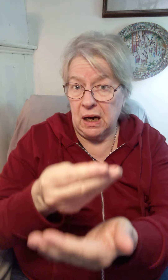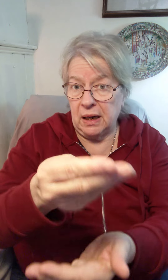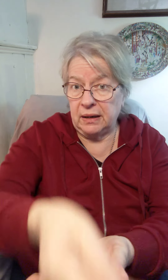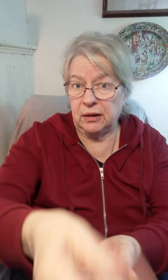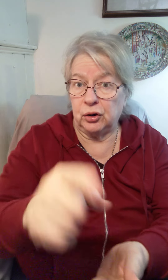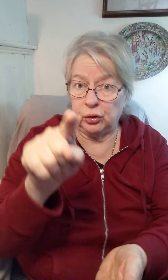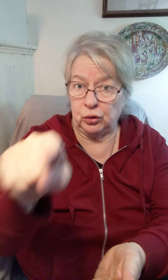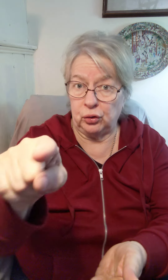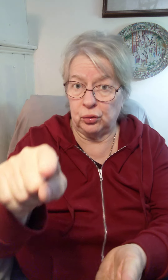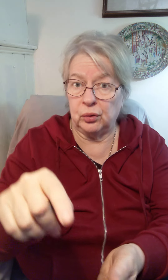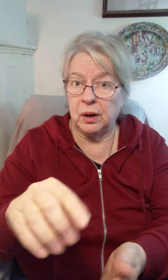Bye.